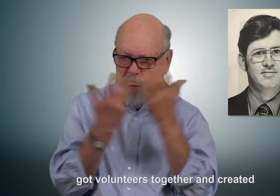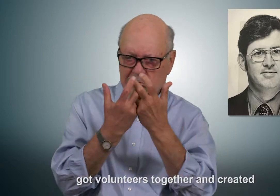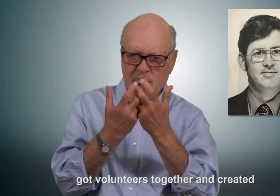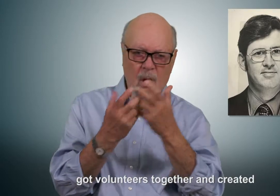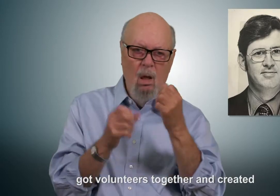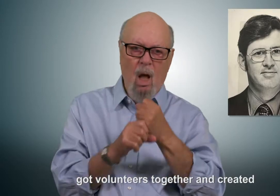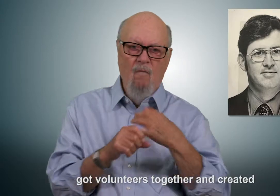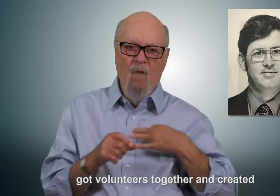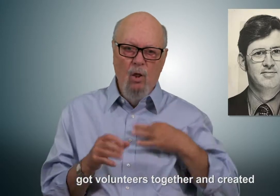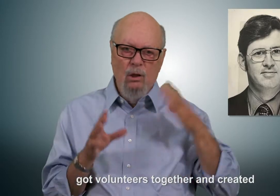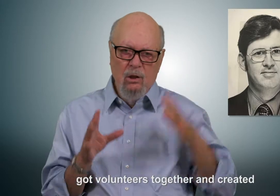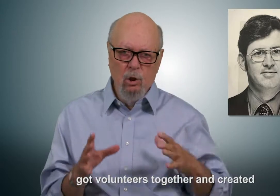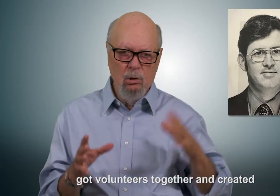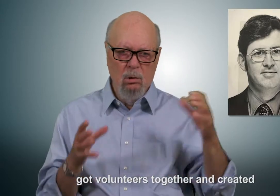got volunteers together and created